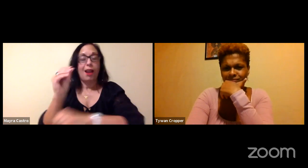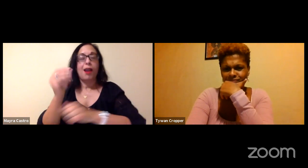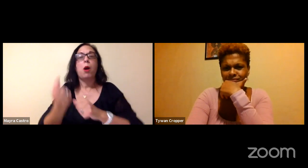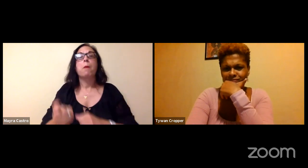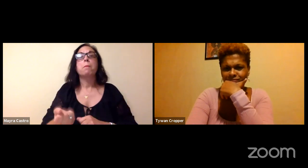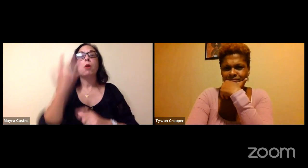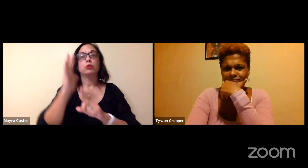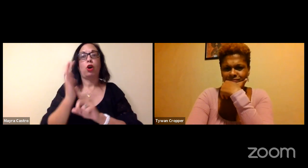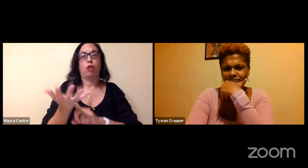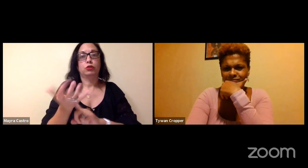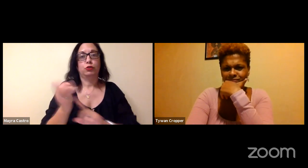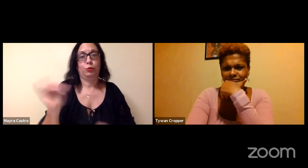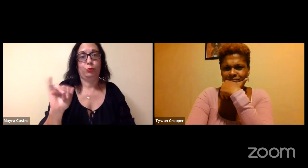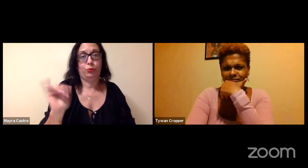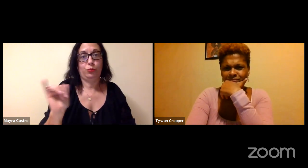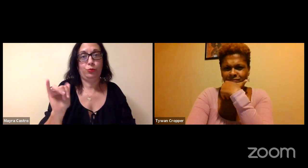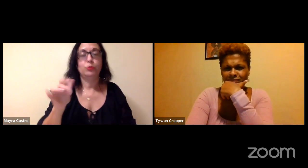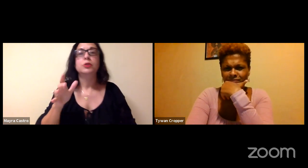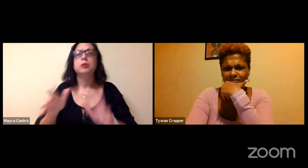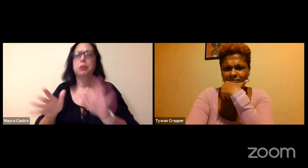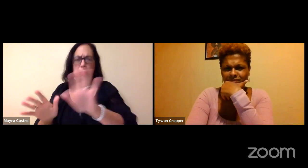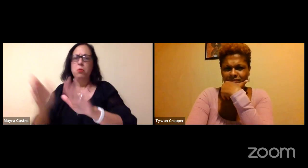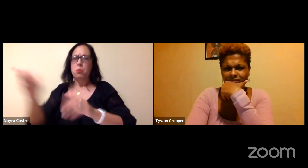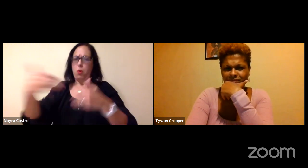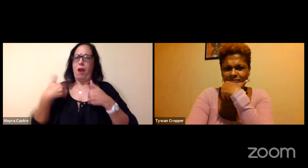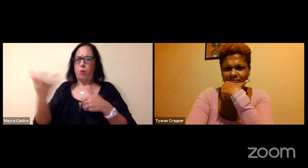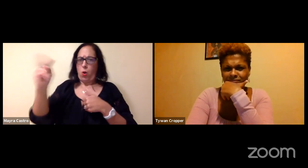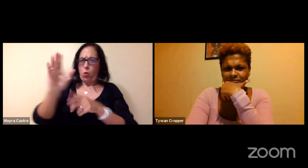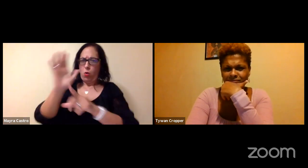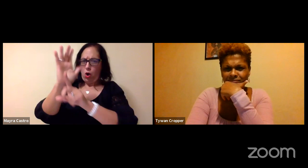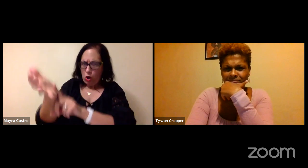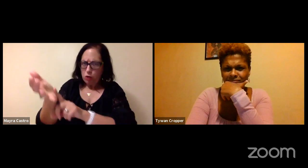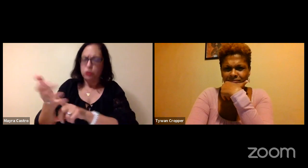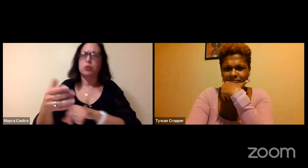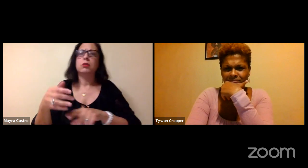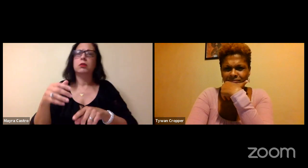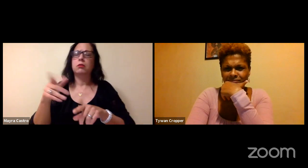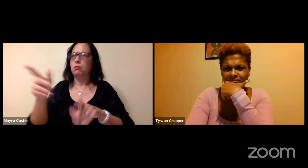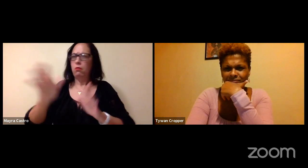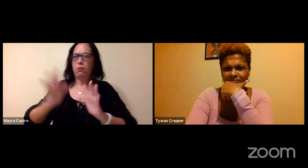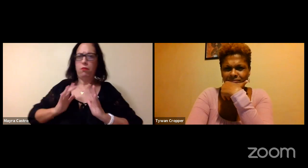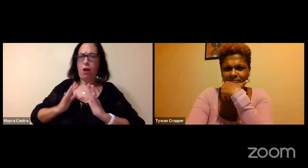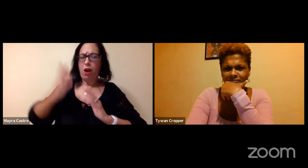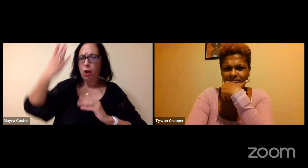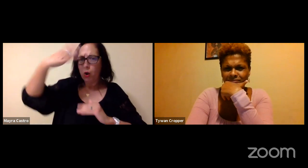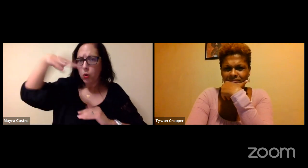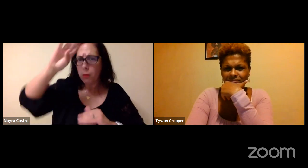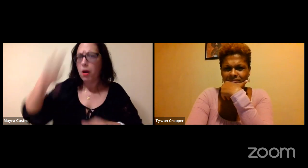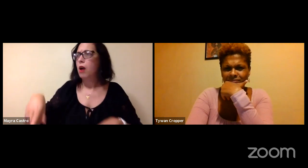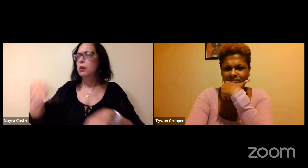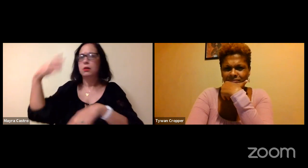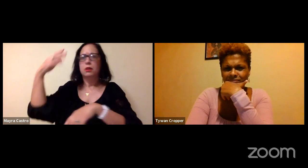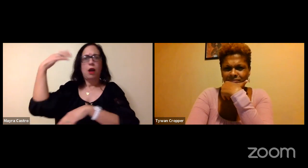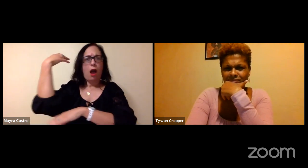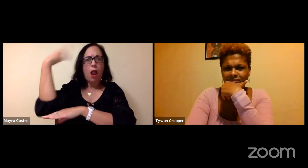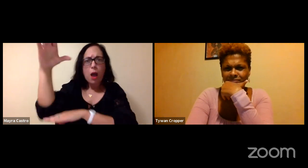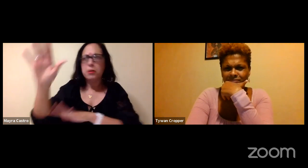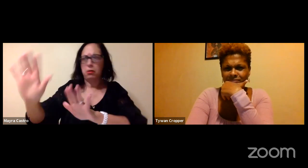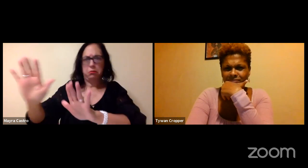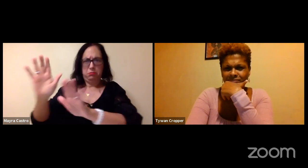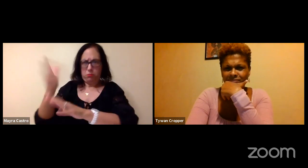We need to have ASL classes for their parents. Talk about deaf culture, deaf Hispanic